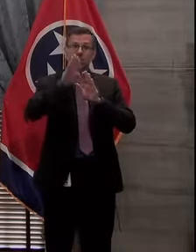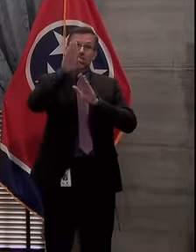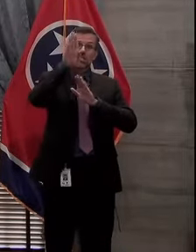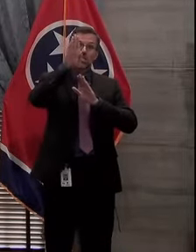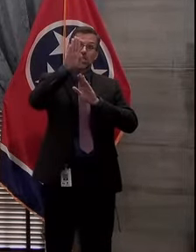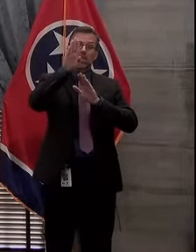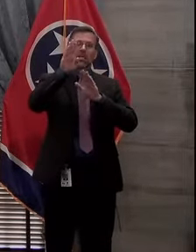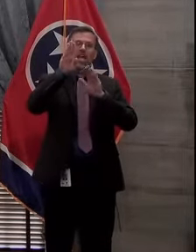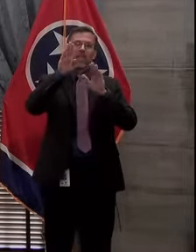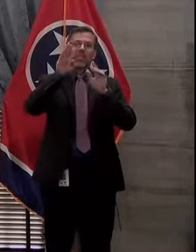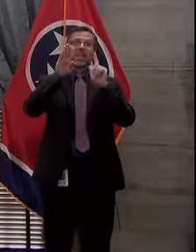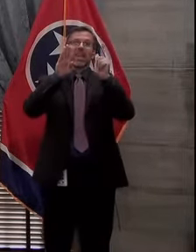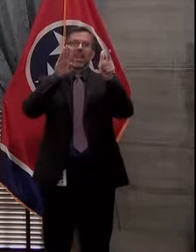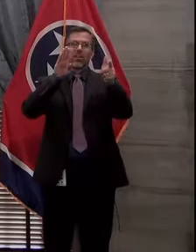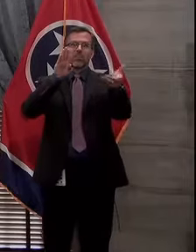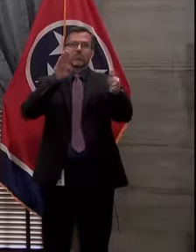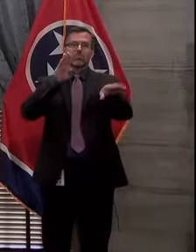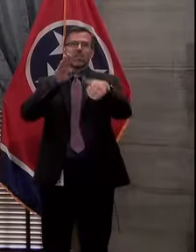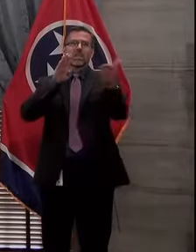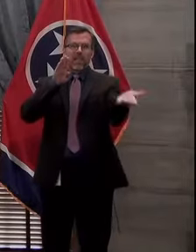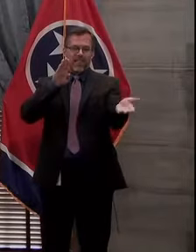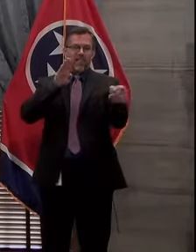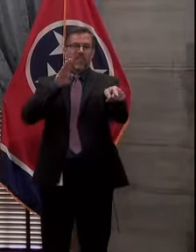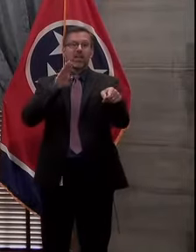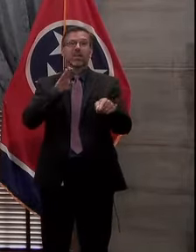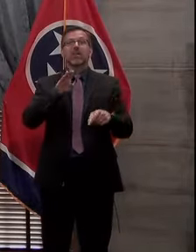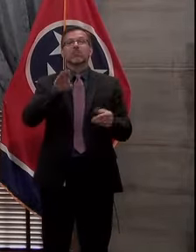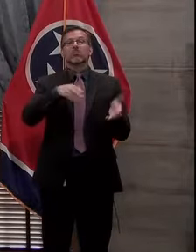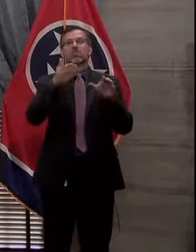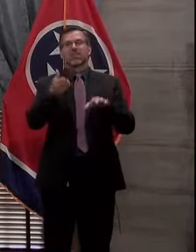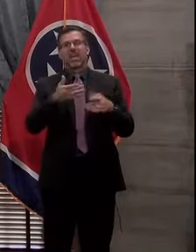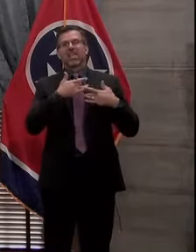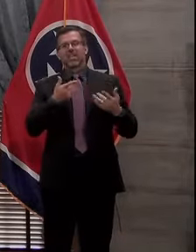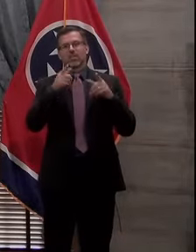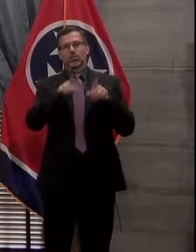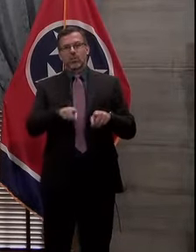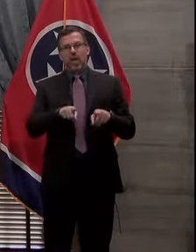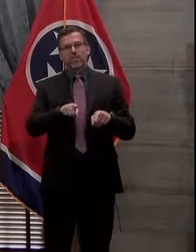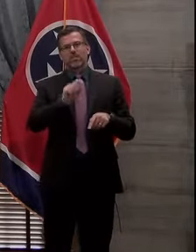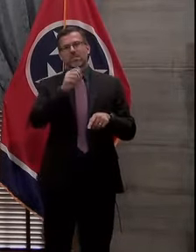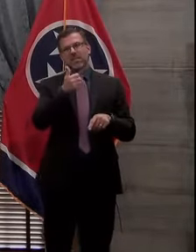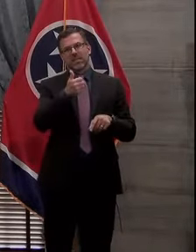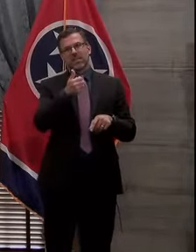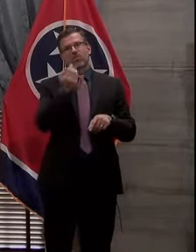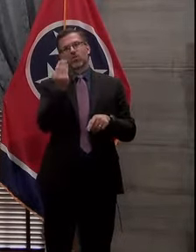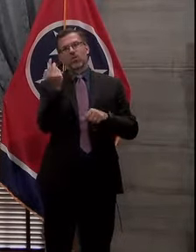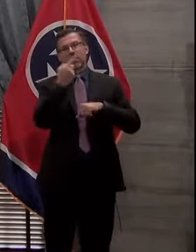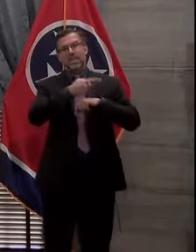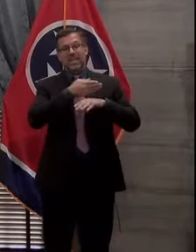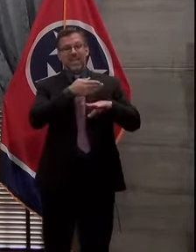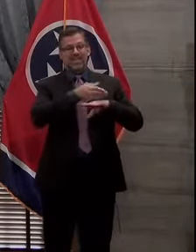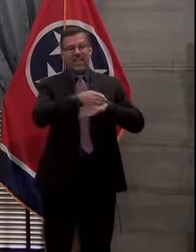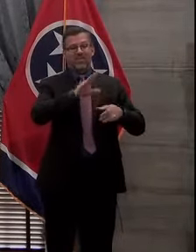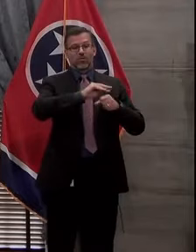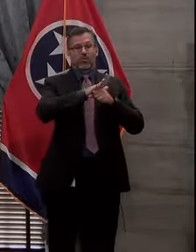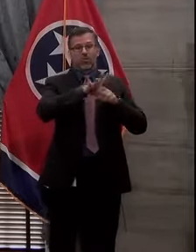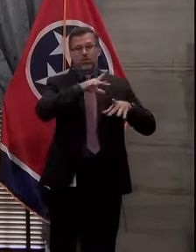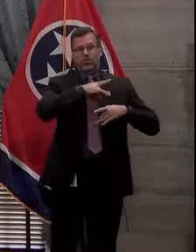them. We know that death takes place an average of 12 to 13 days after onset of illness. And then it takes another